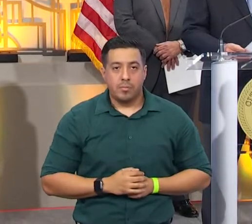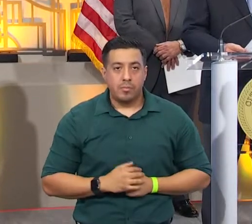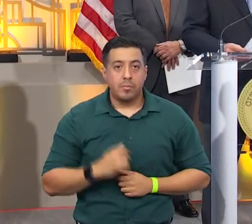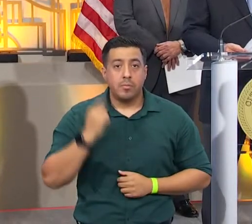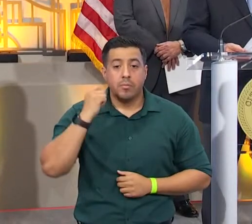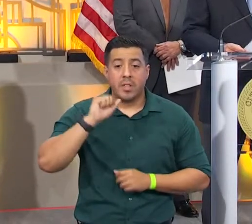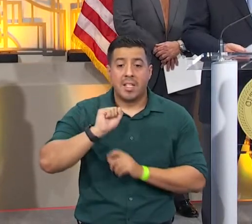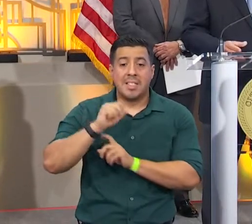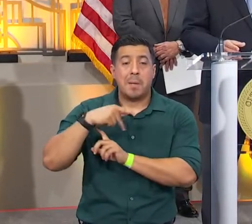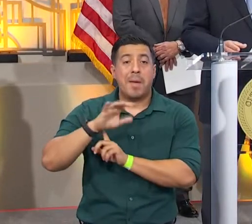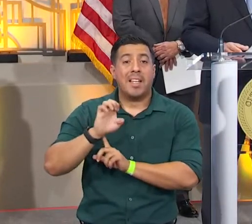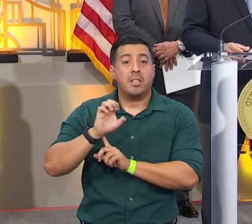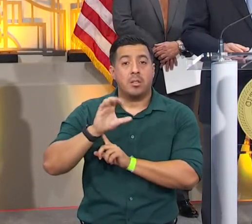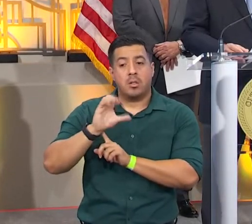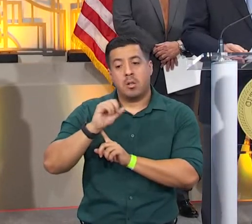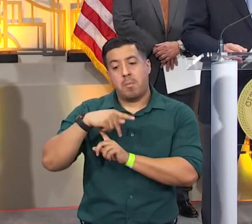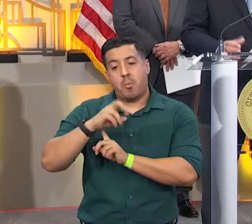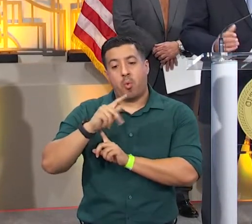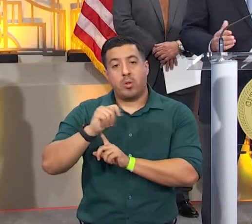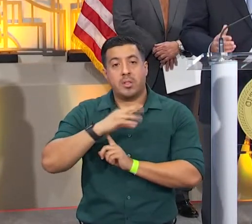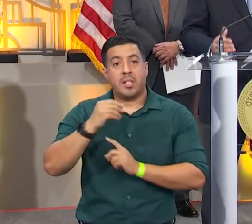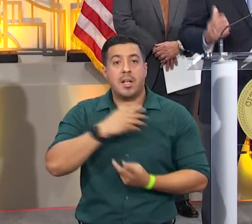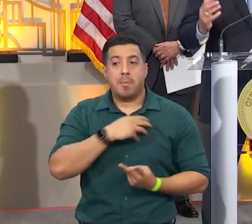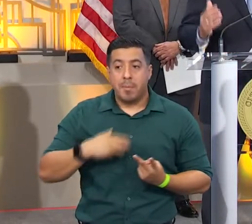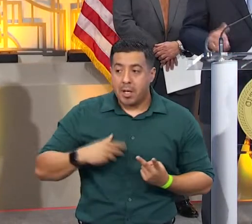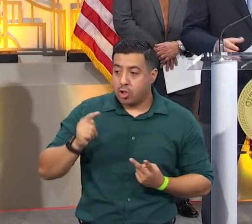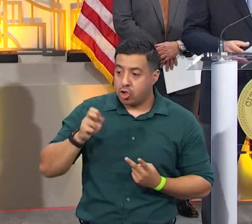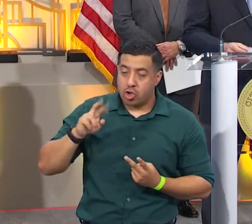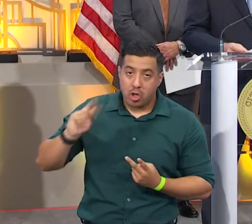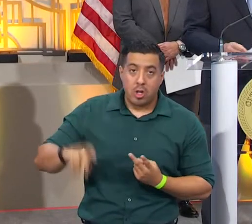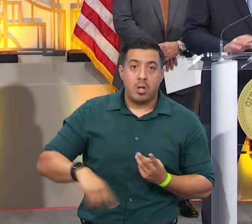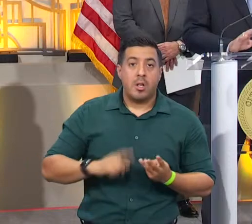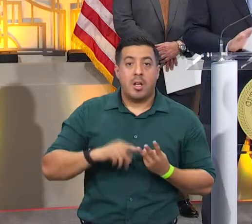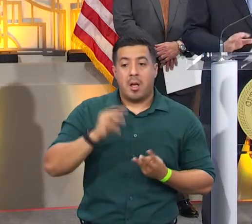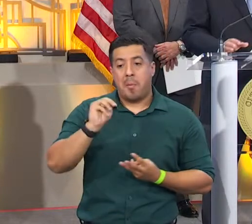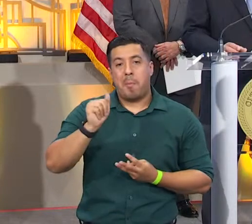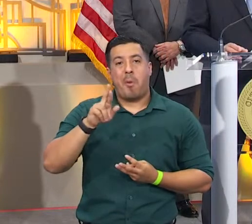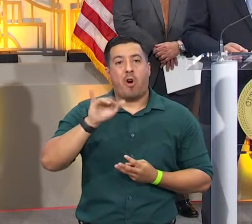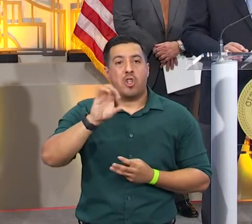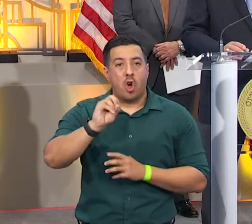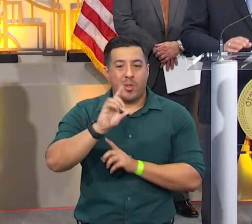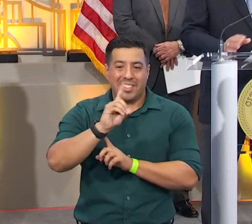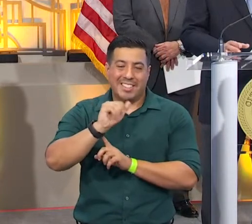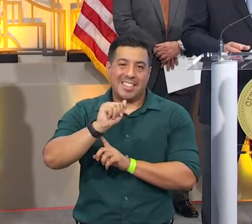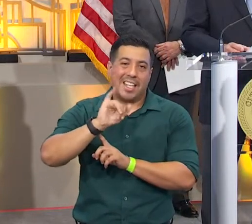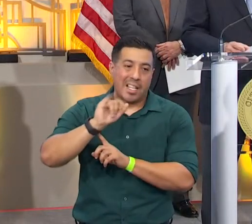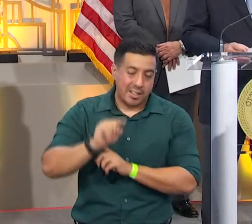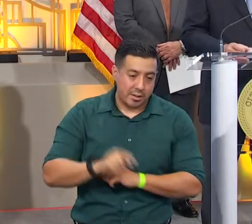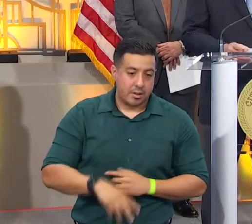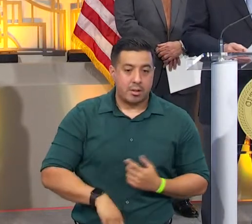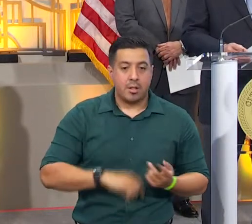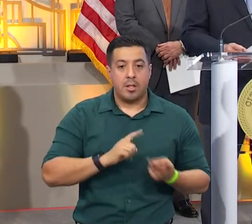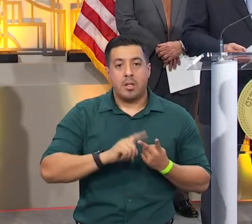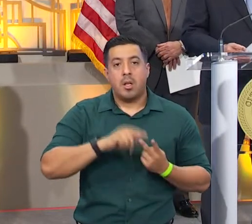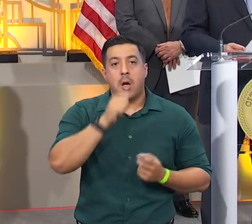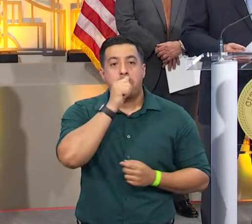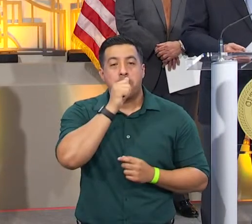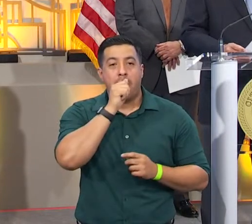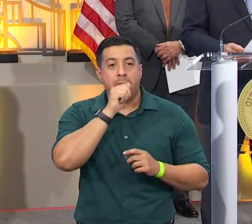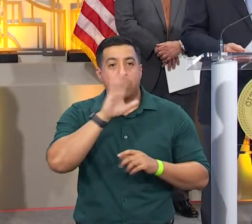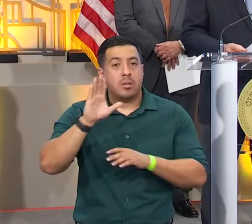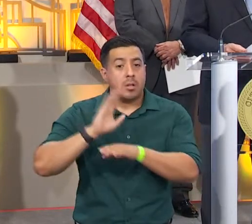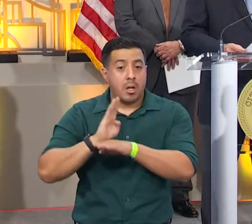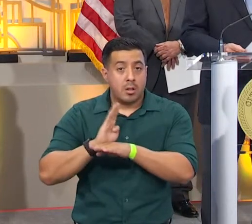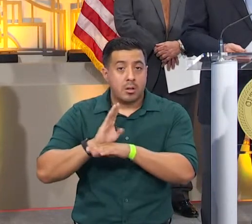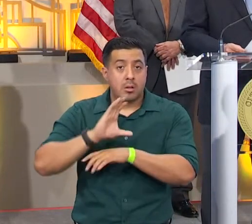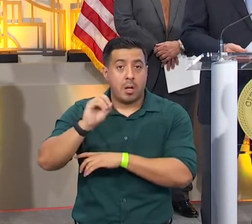Houston Spaceport and the vision of Mayor Turner and Airport System Director Mario Diaz and leaders from JSC and private industry,